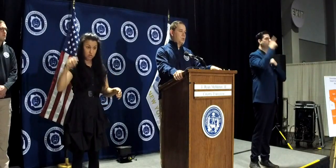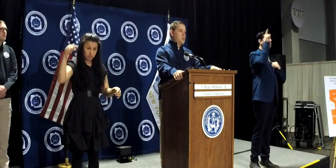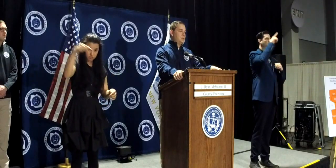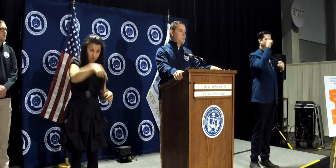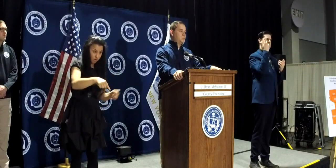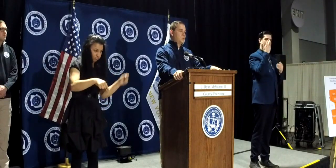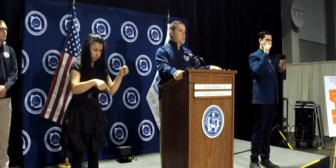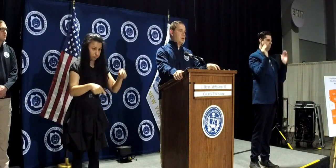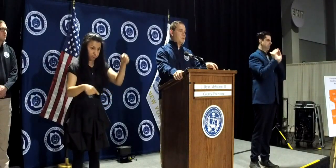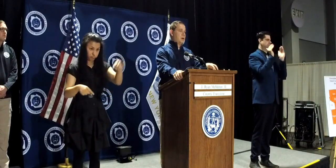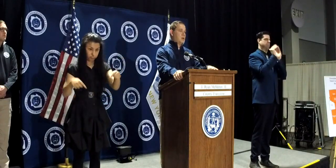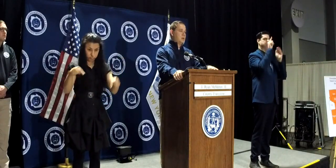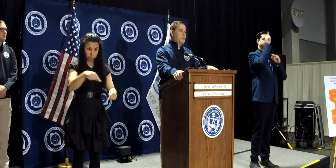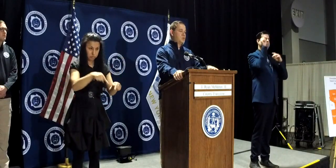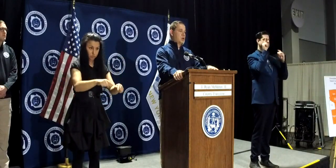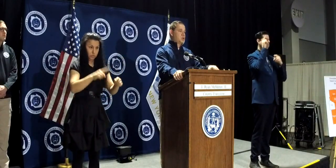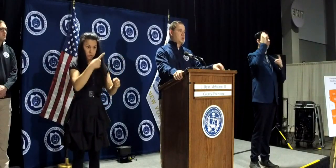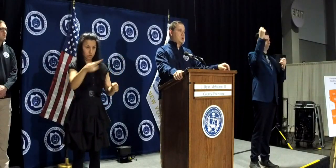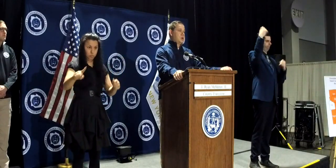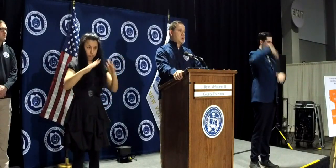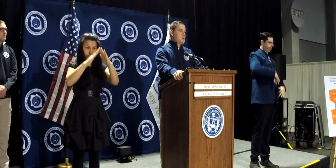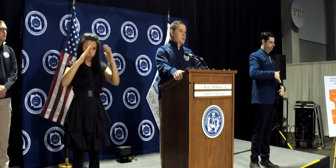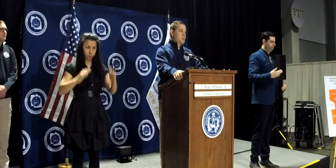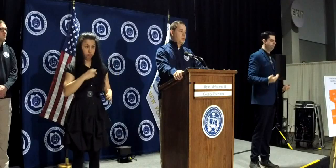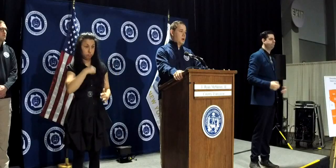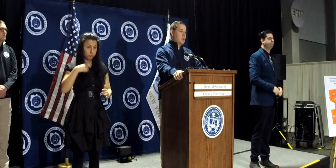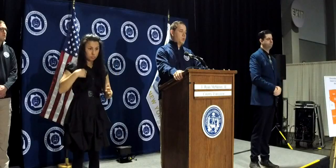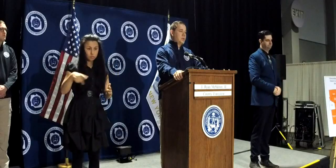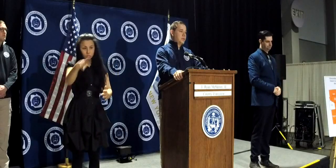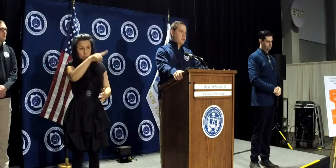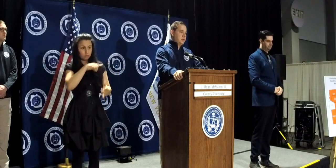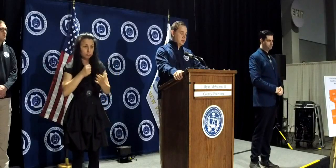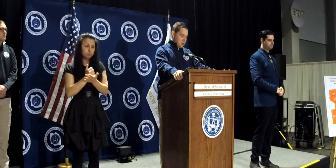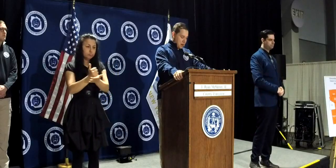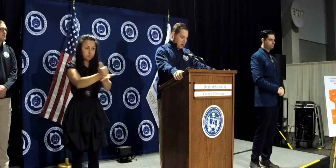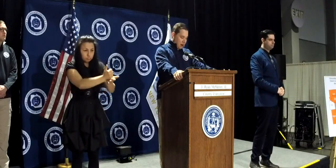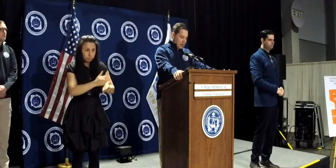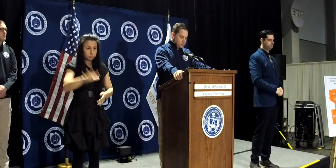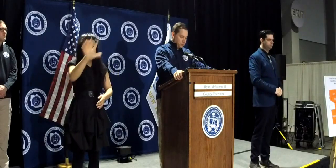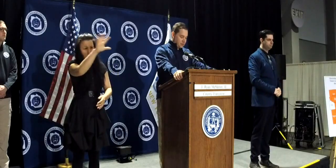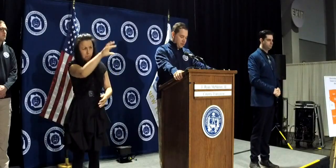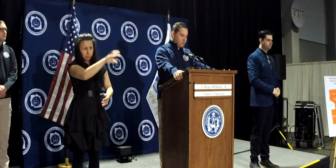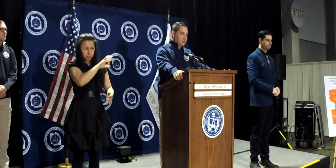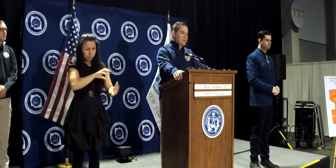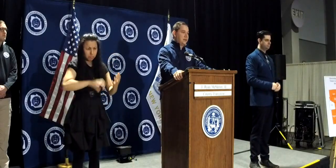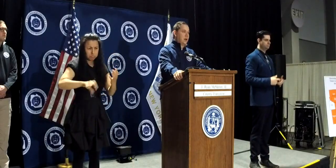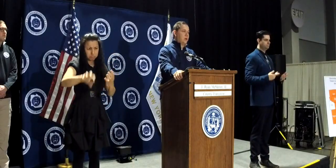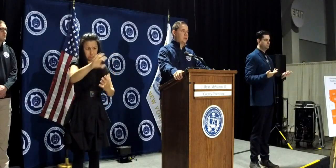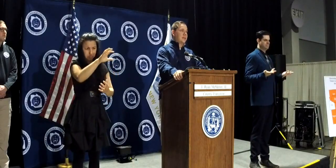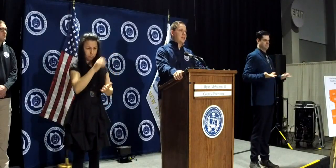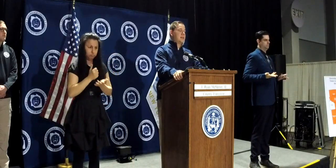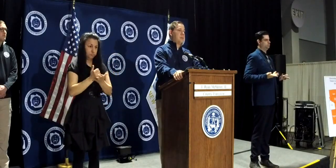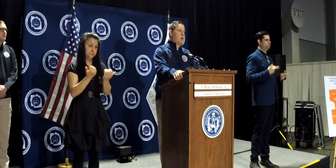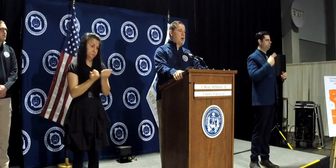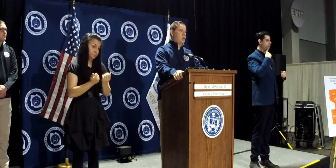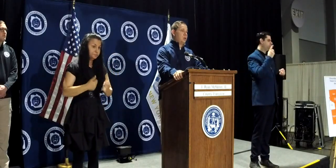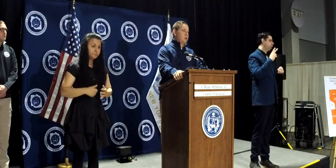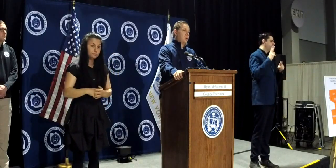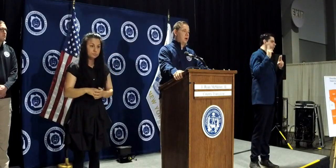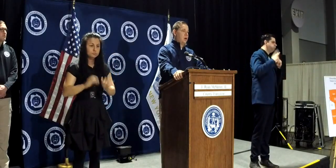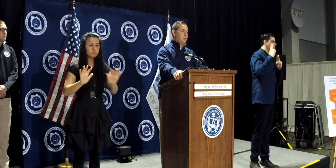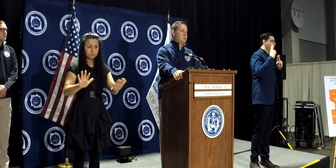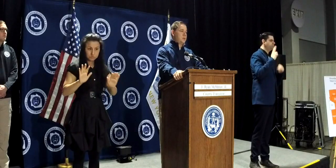of the region. We have the medical infrastructure to really lead, and our hospitals have been leading, and I want to thank them